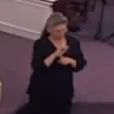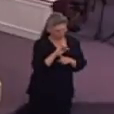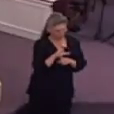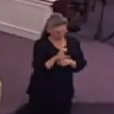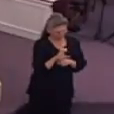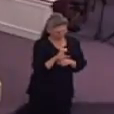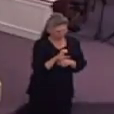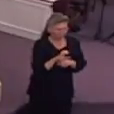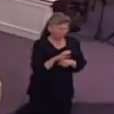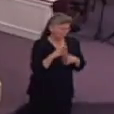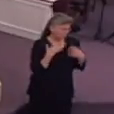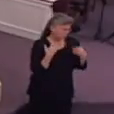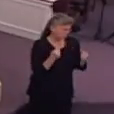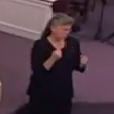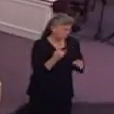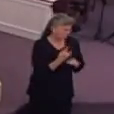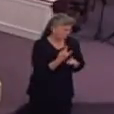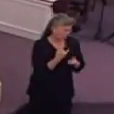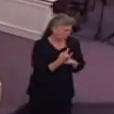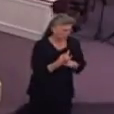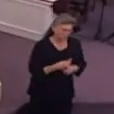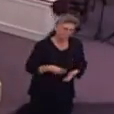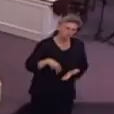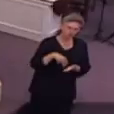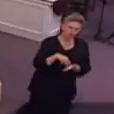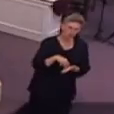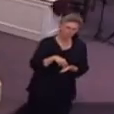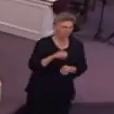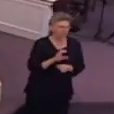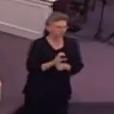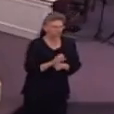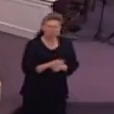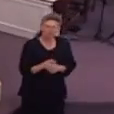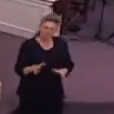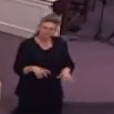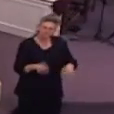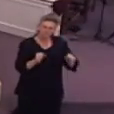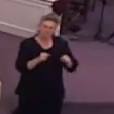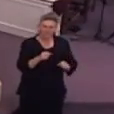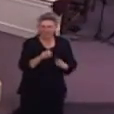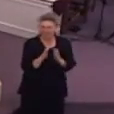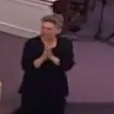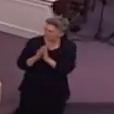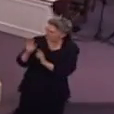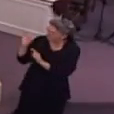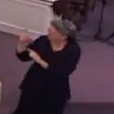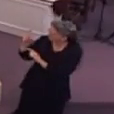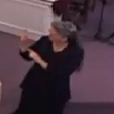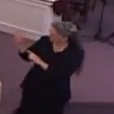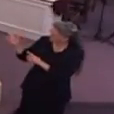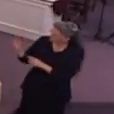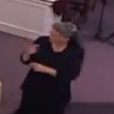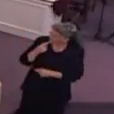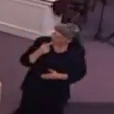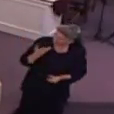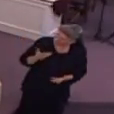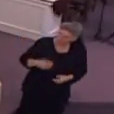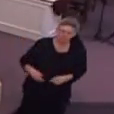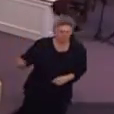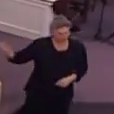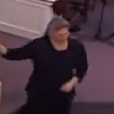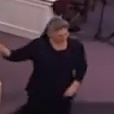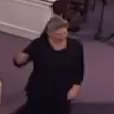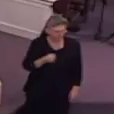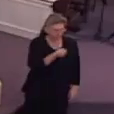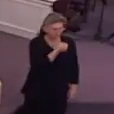up in the church one day, and while they was receiving the offering, he asked the pastor if he could say a word. And so they gave him the mic.